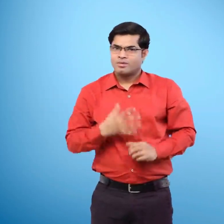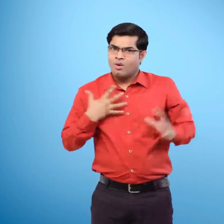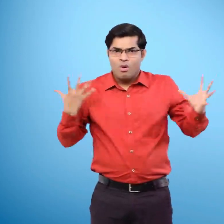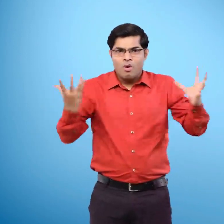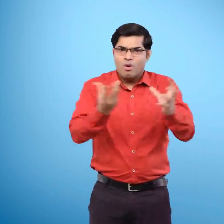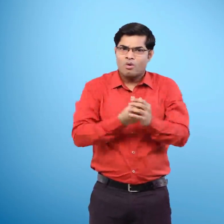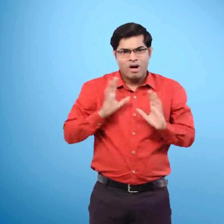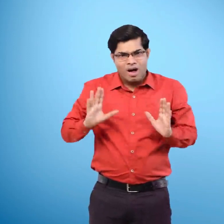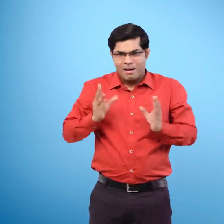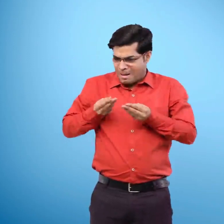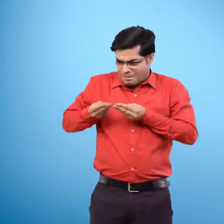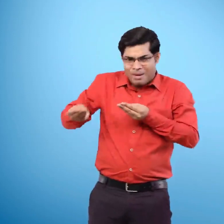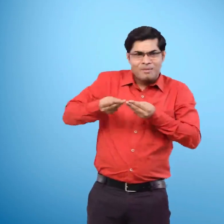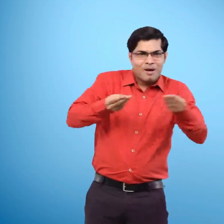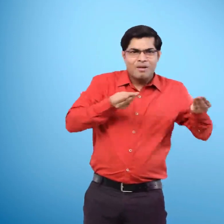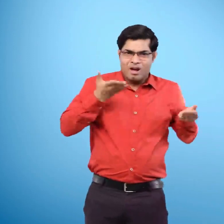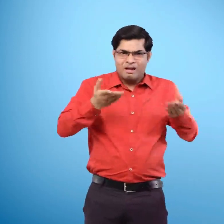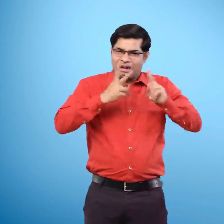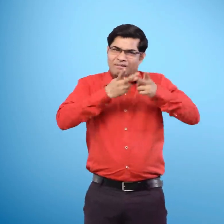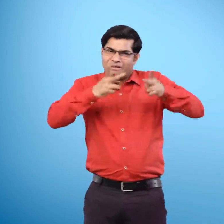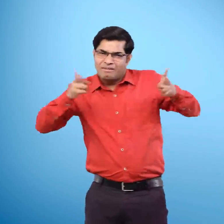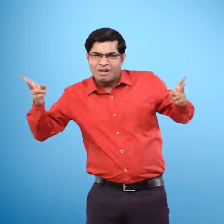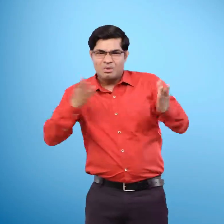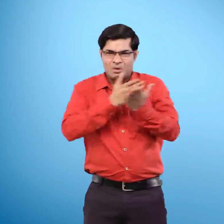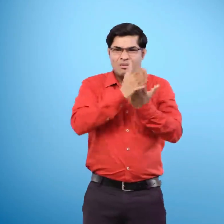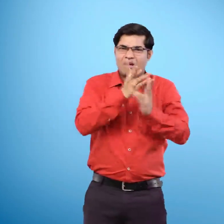We see many such patterns around us.